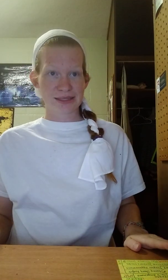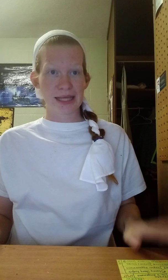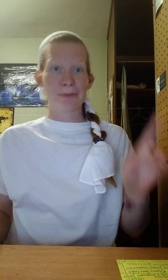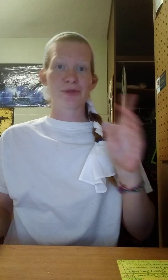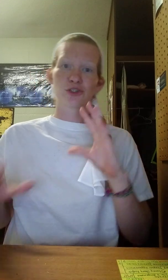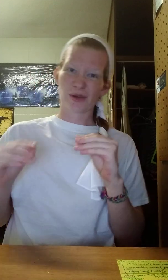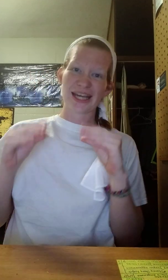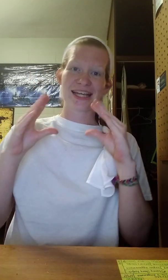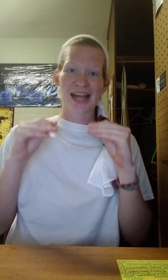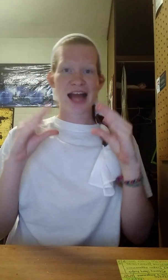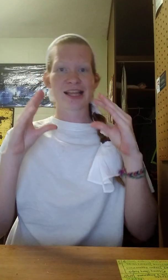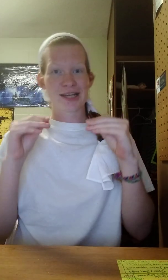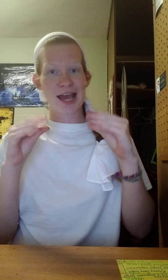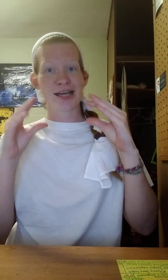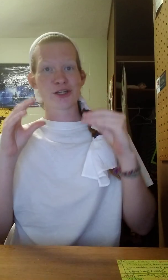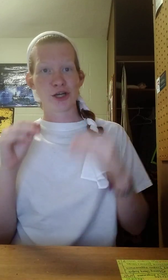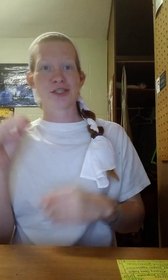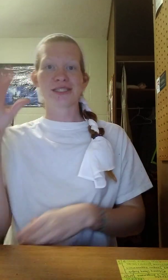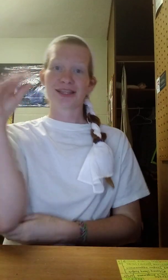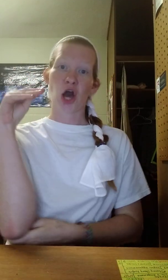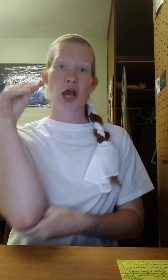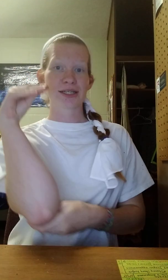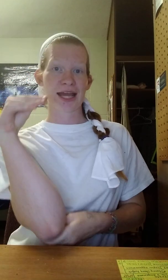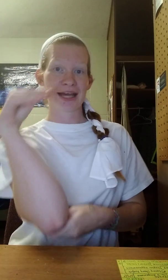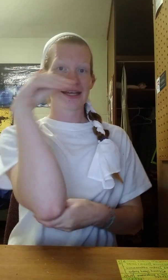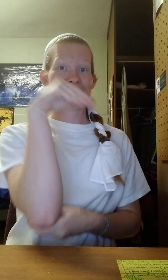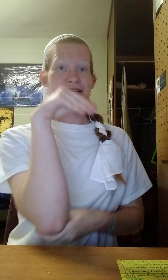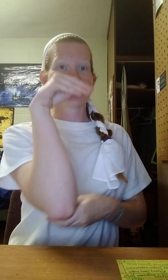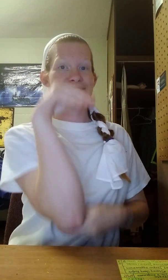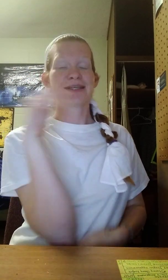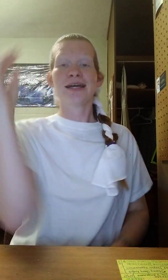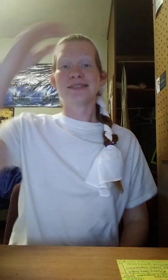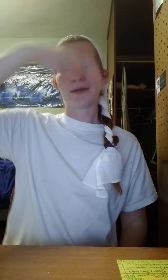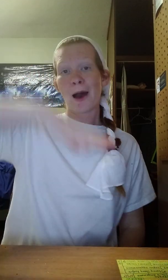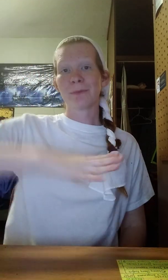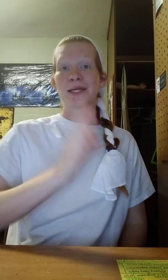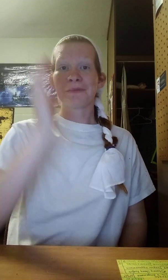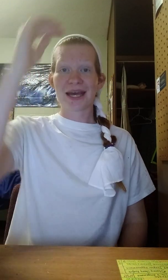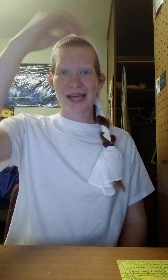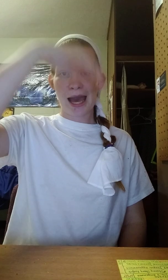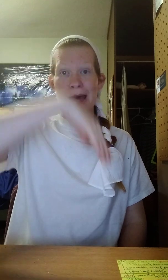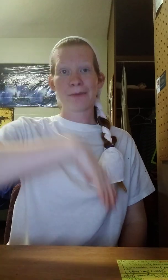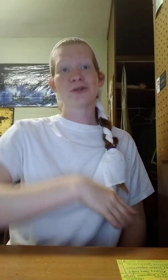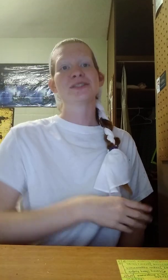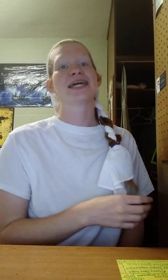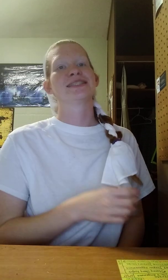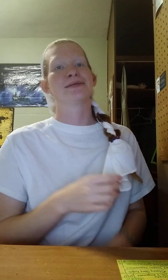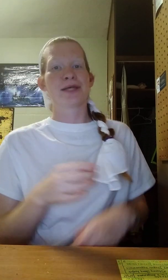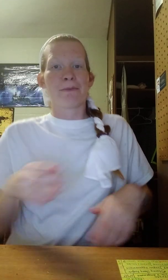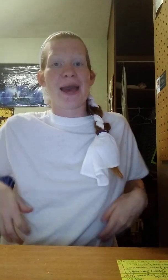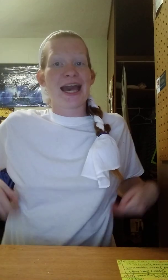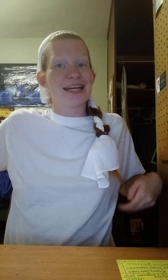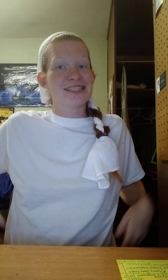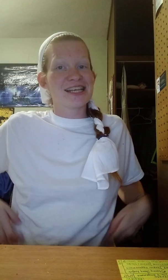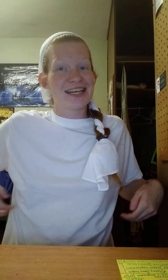some of them green alligators and long-necked geese, some humpty-backed camels and some